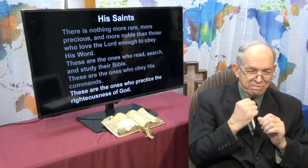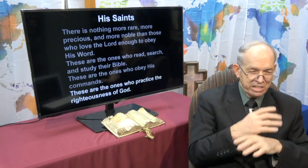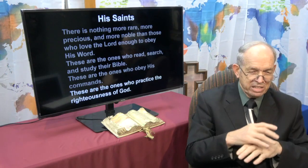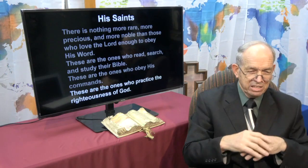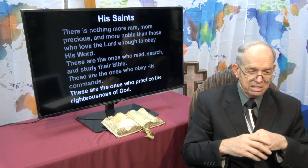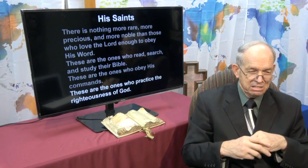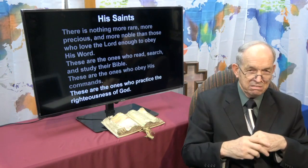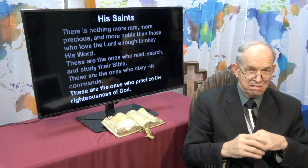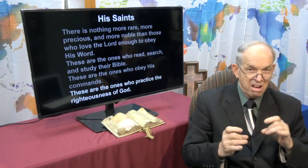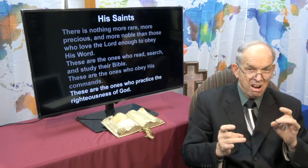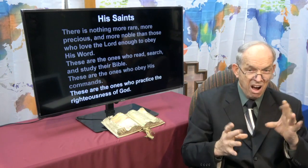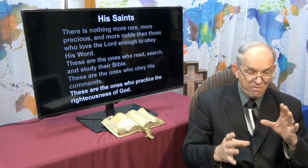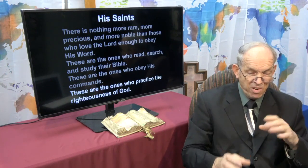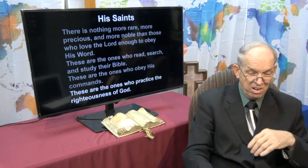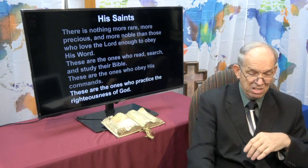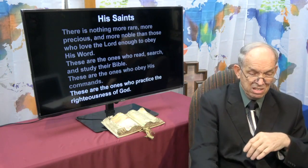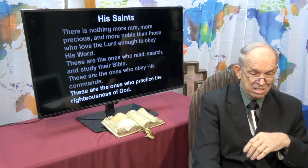50, Alpha,